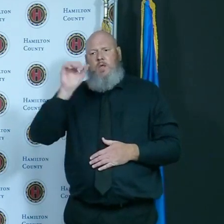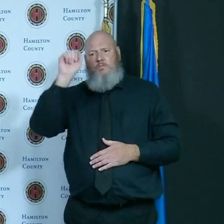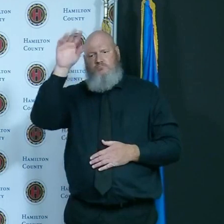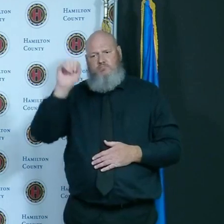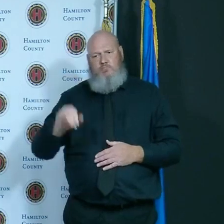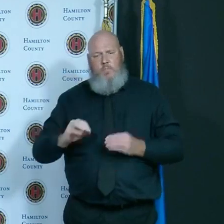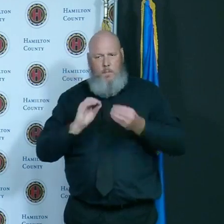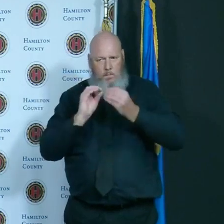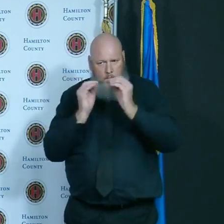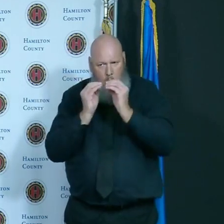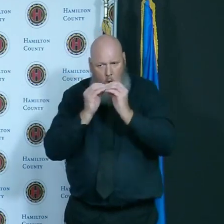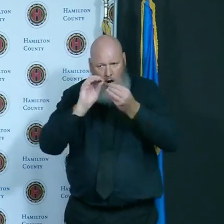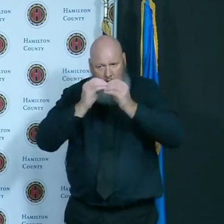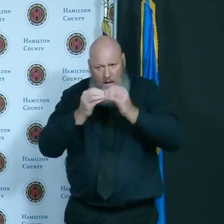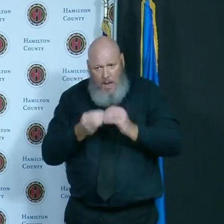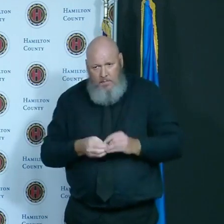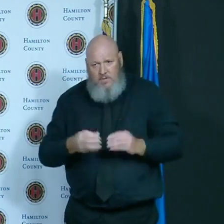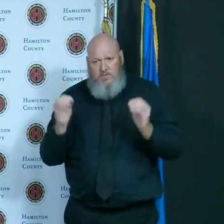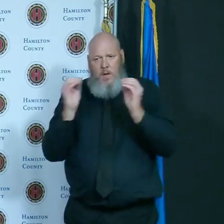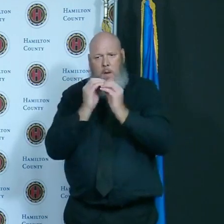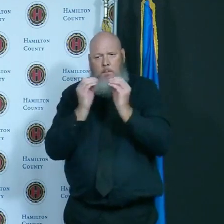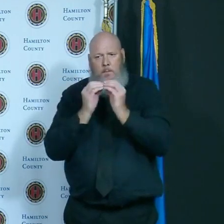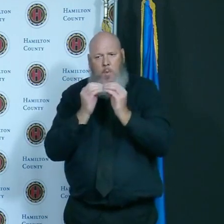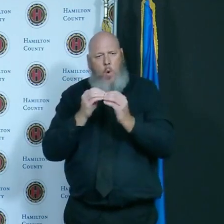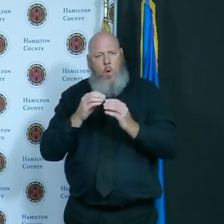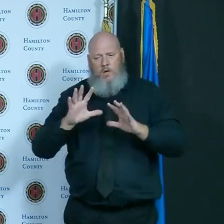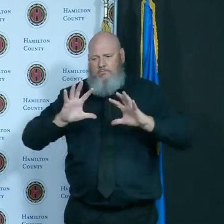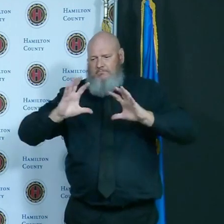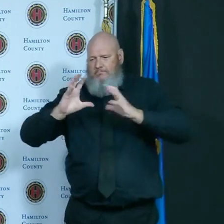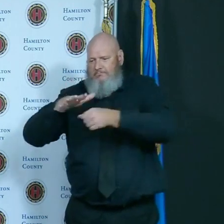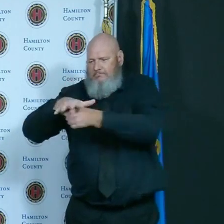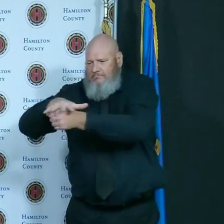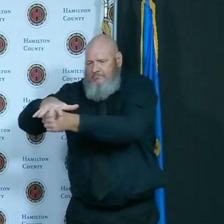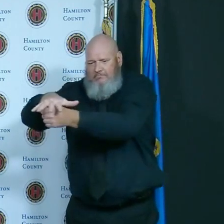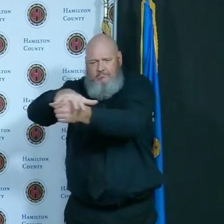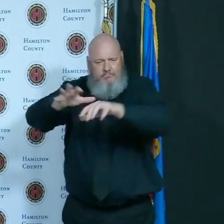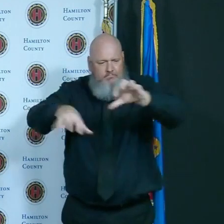data by then, and hopefully a more robust conversation about what